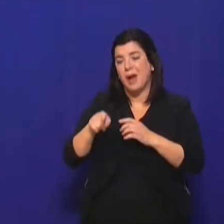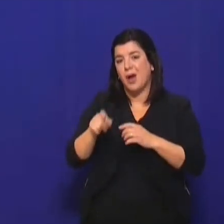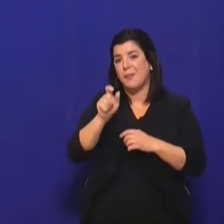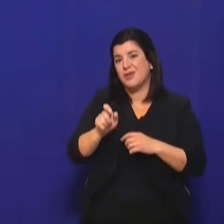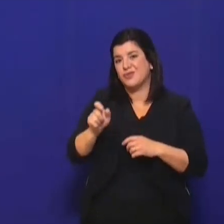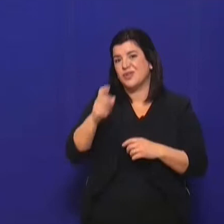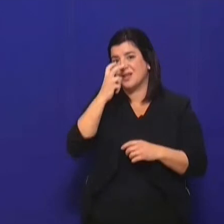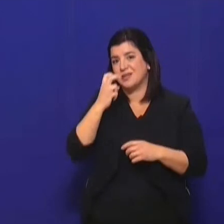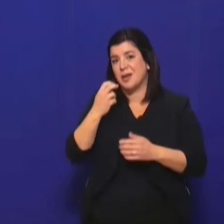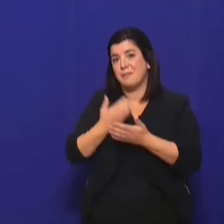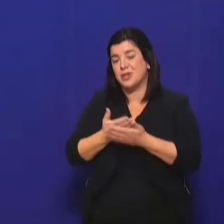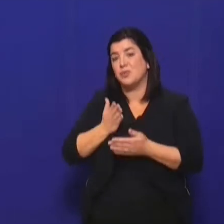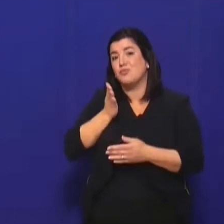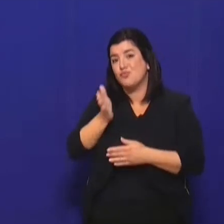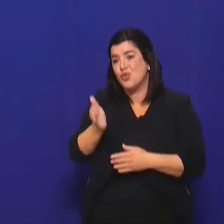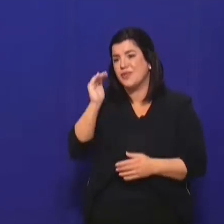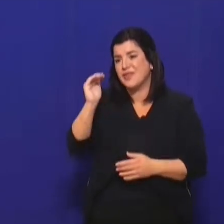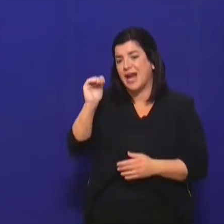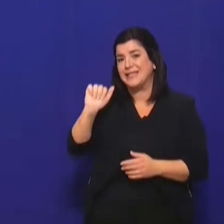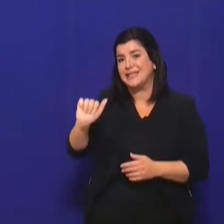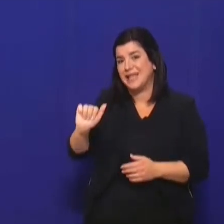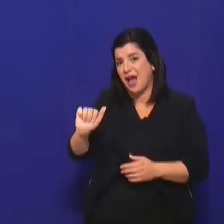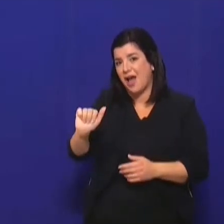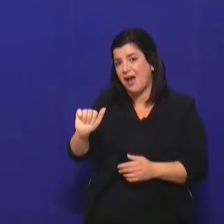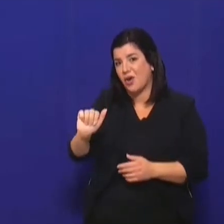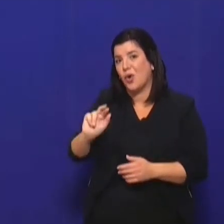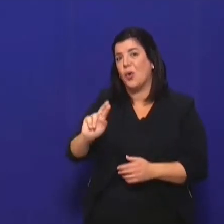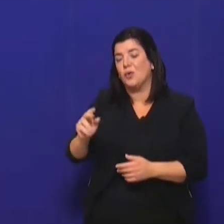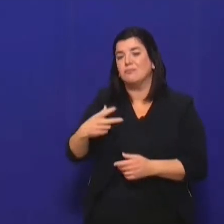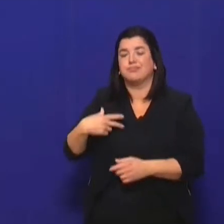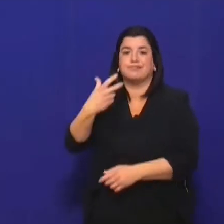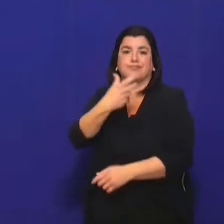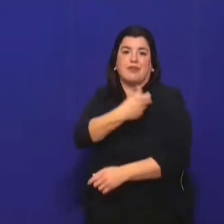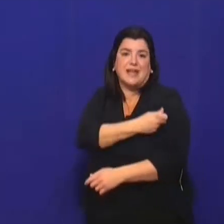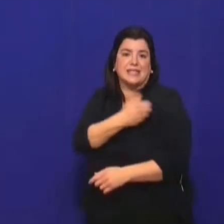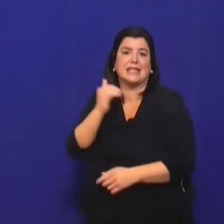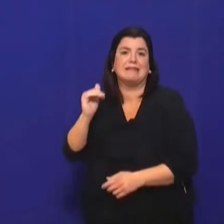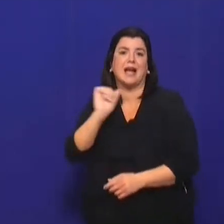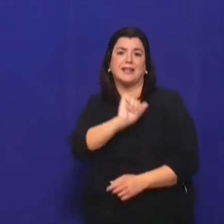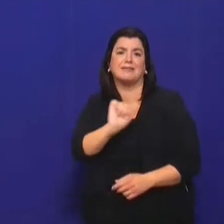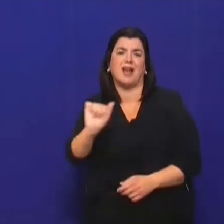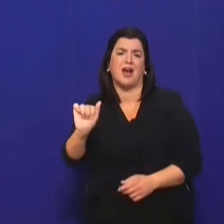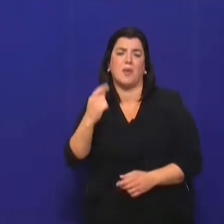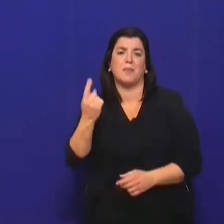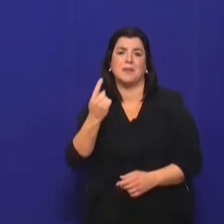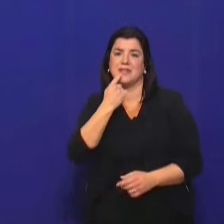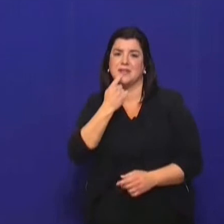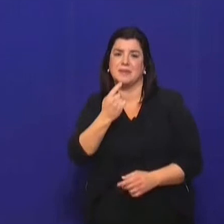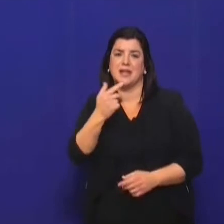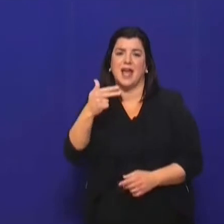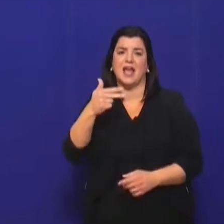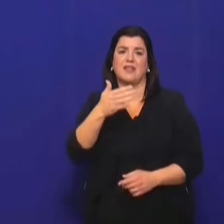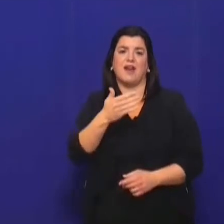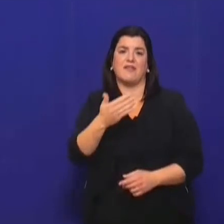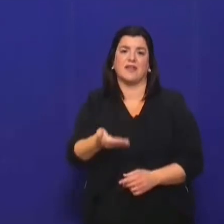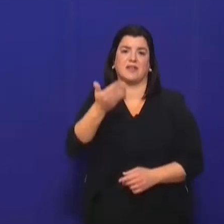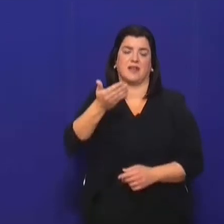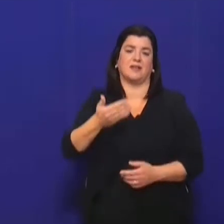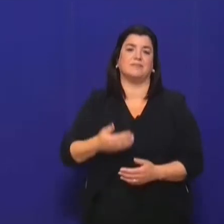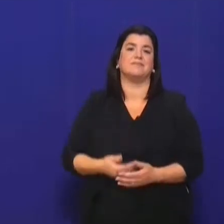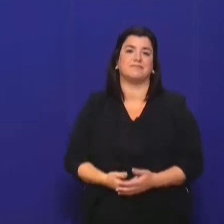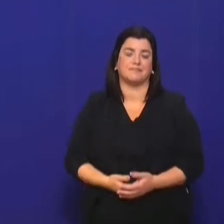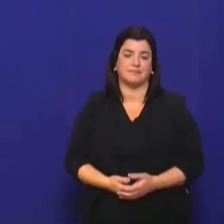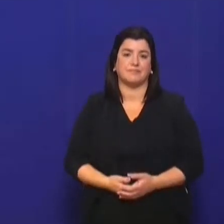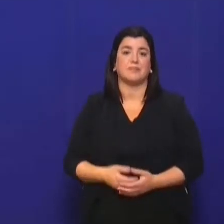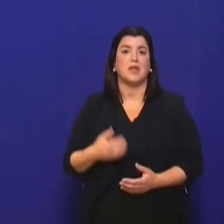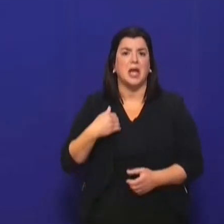nkun nistgħu niġu għandkom u wkoll nagħtukom it-tilqim il dawk in-nies li għandhom il fuq minn 85 sena. Aħna